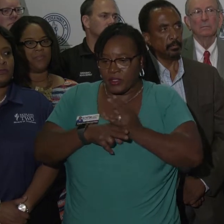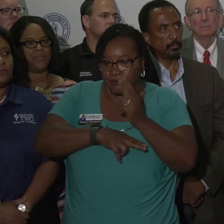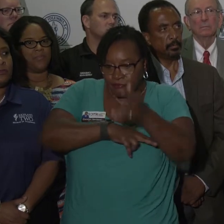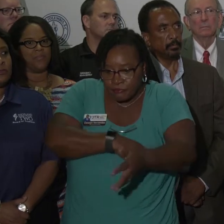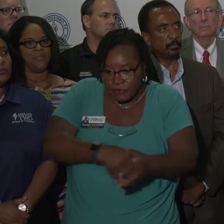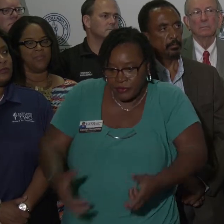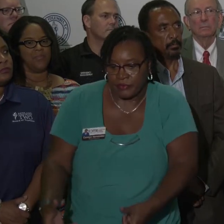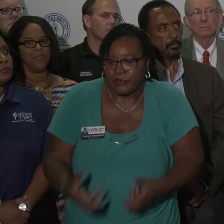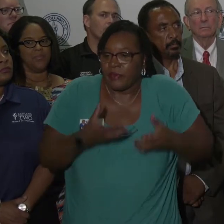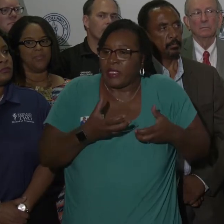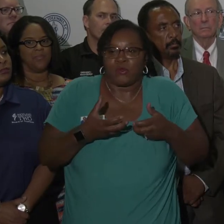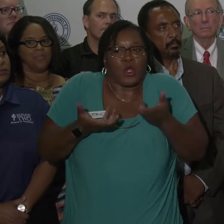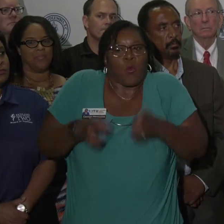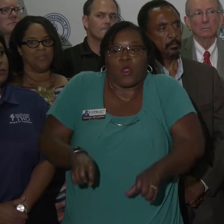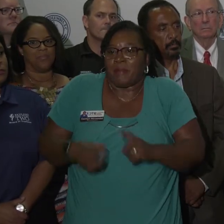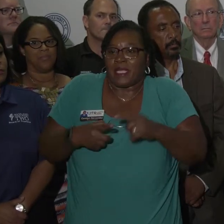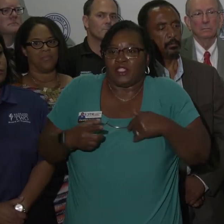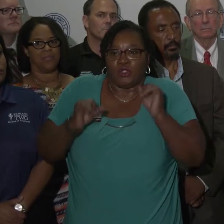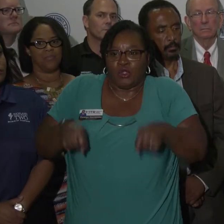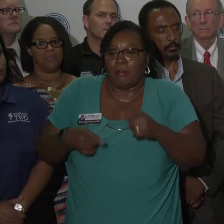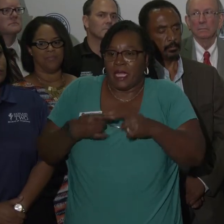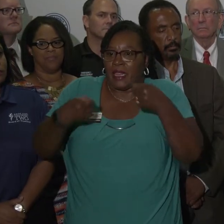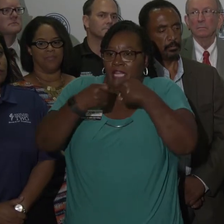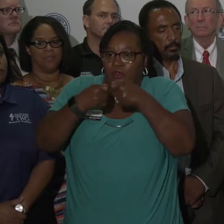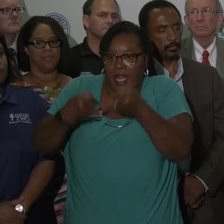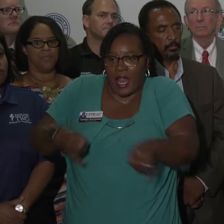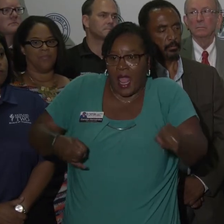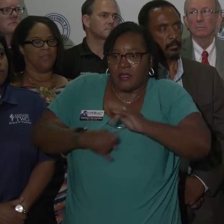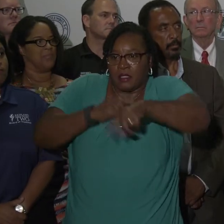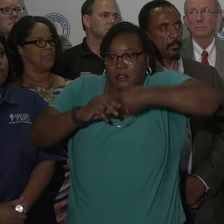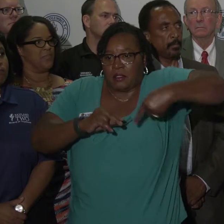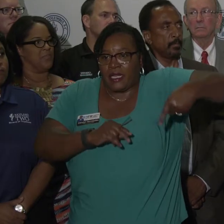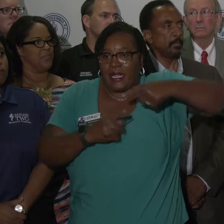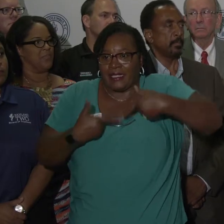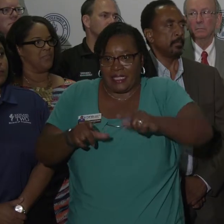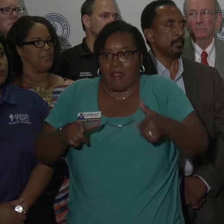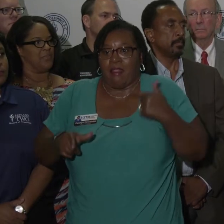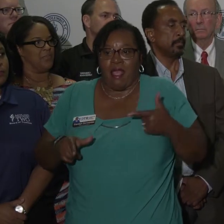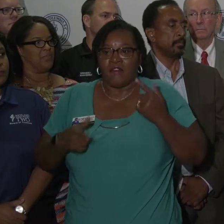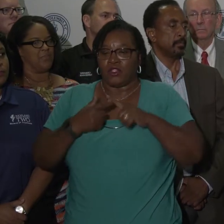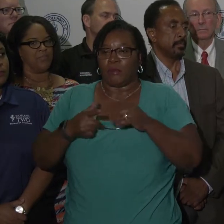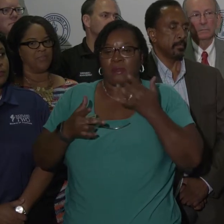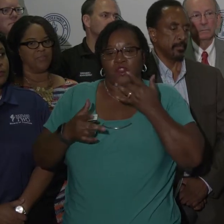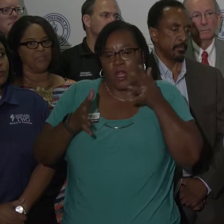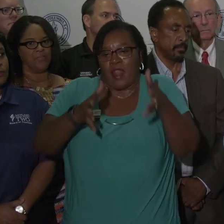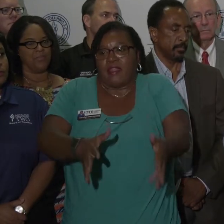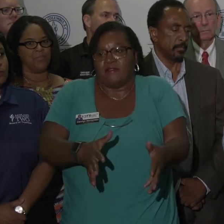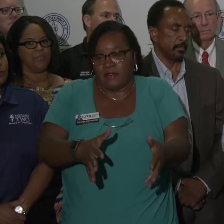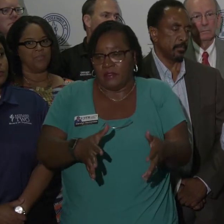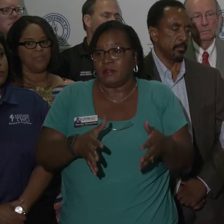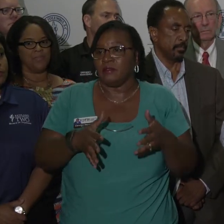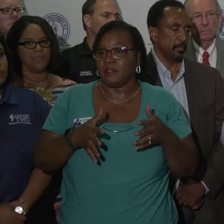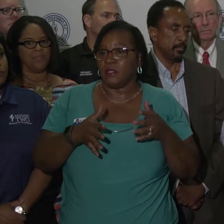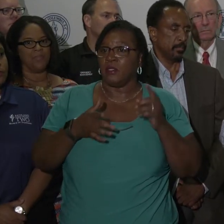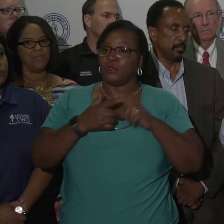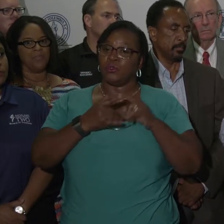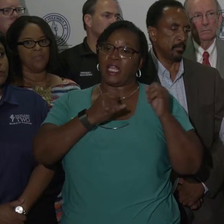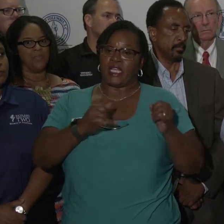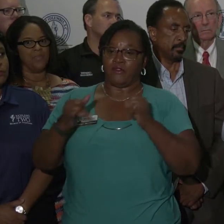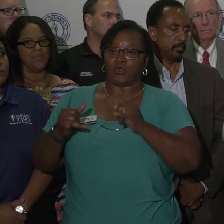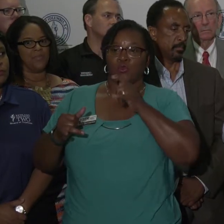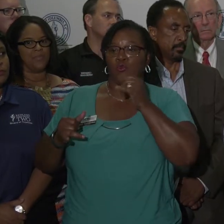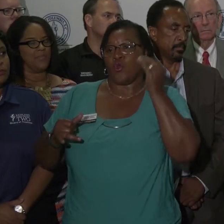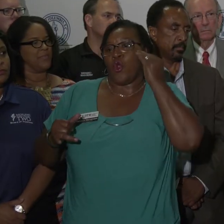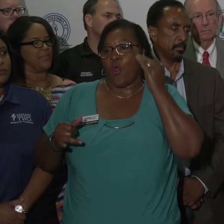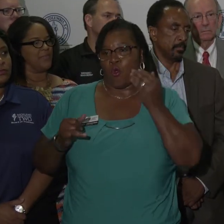We'd just soon you not grab it, because there could be a power line wrapped up in that is still energized. So we would rather you leave that to the individuals that